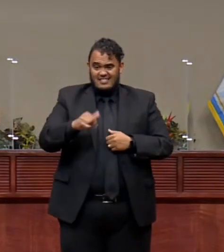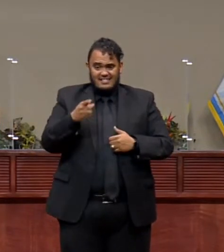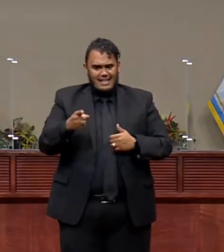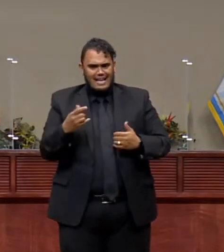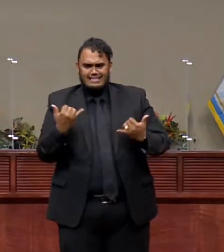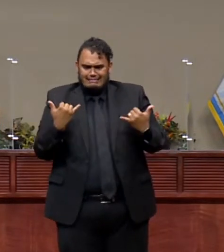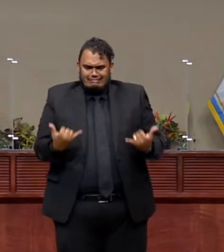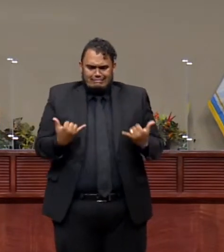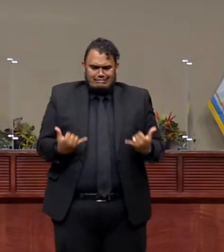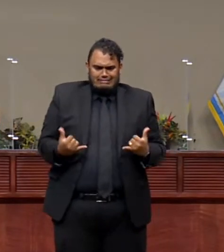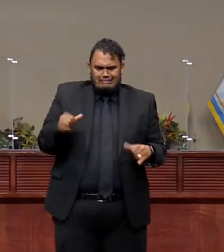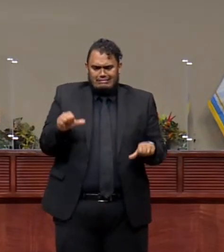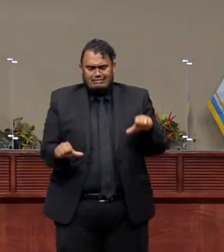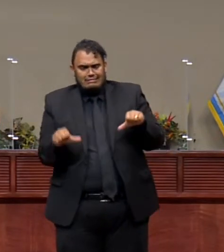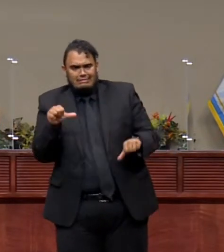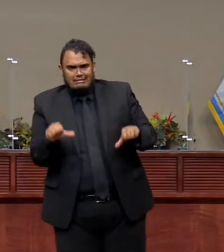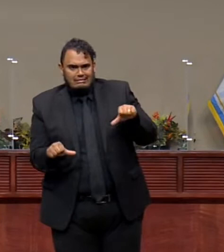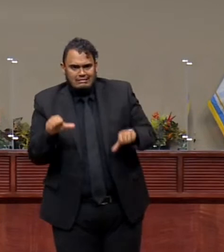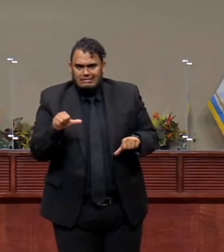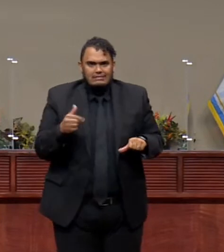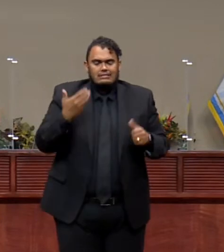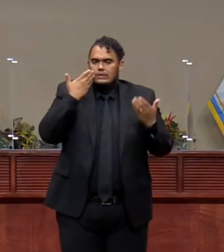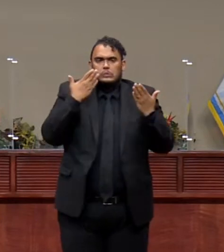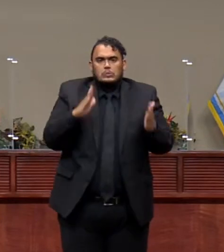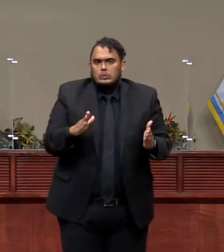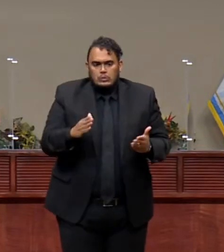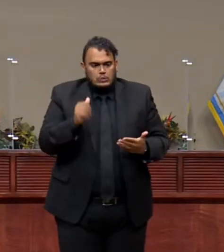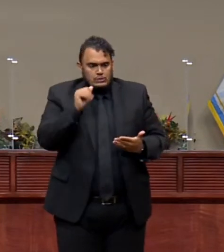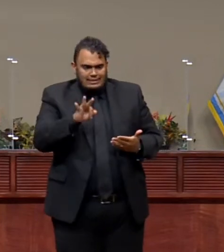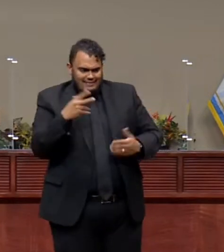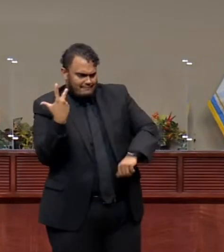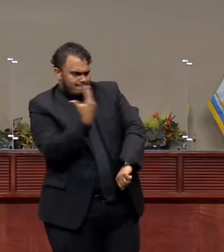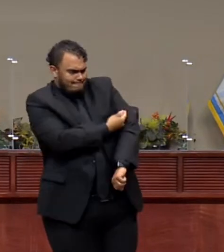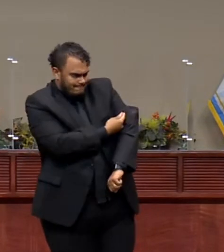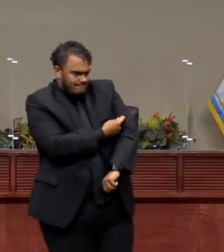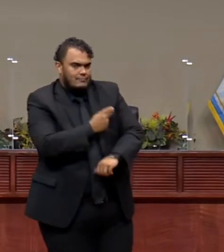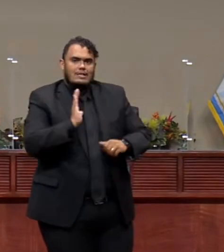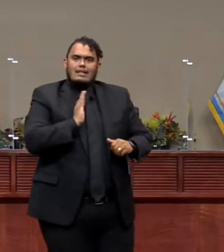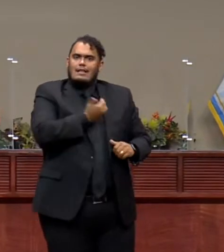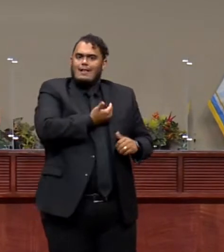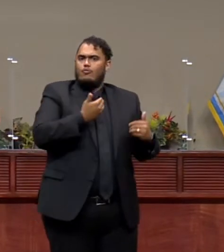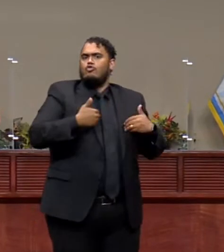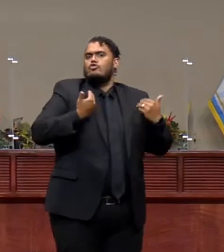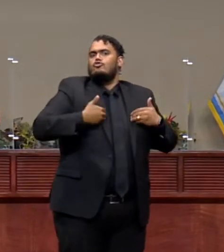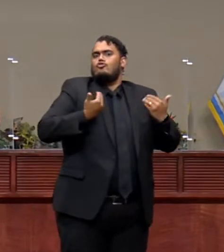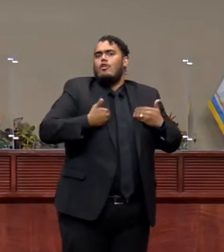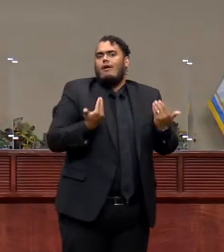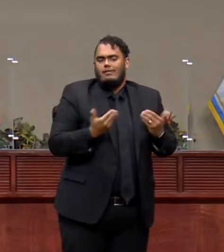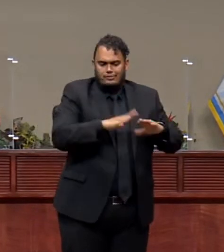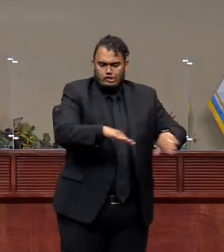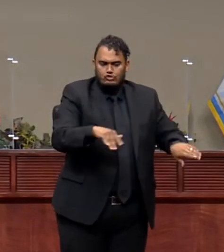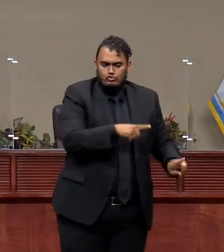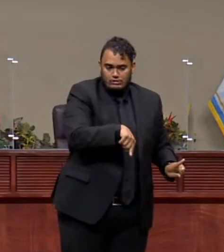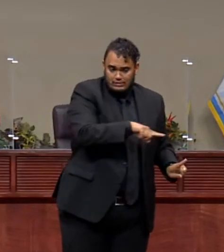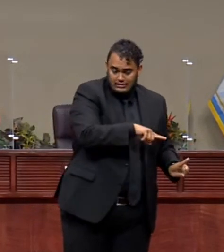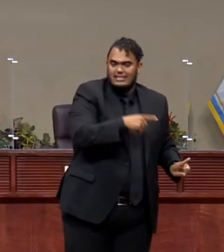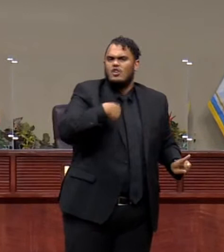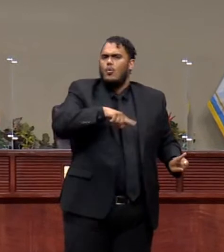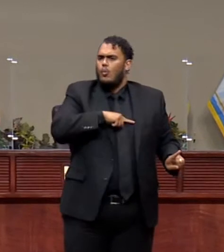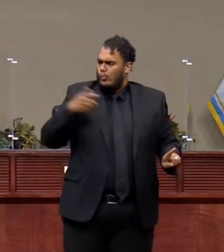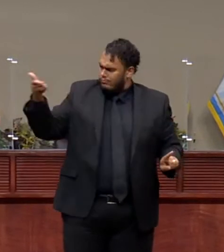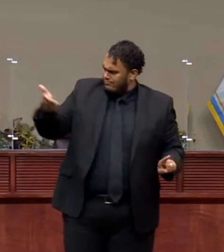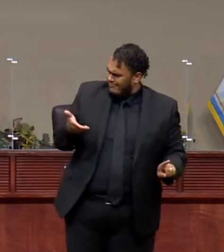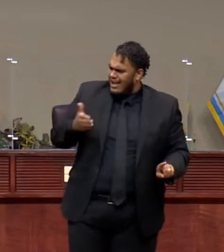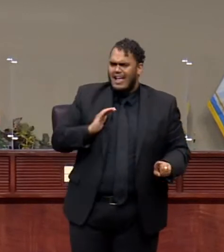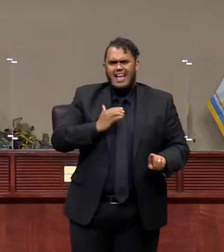vaccine for our youngest children, our youngest residents, we have invited medically qualified